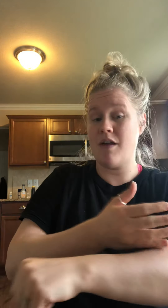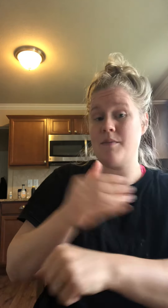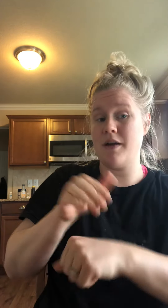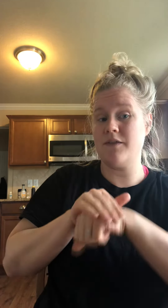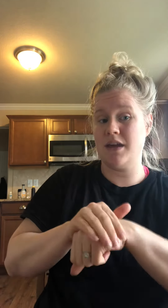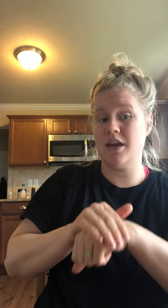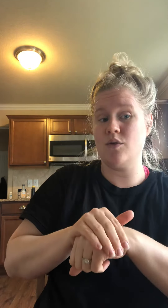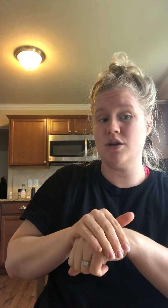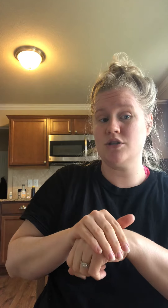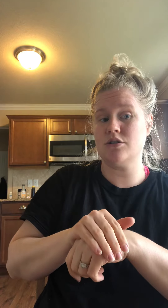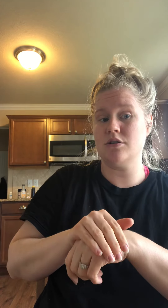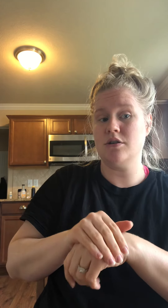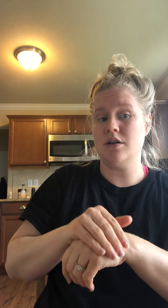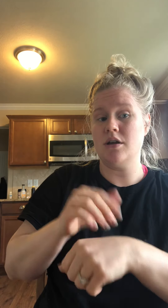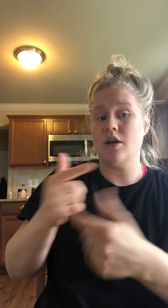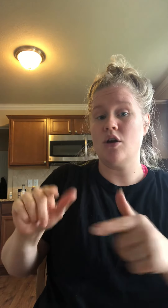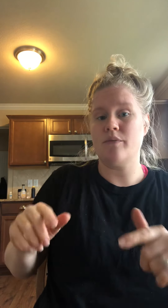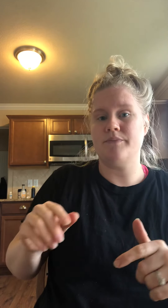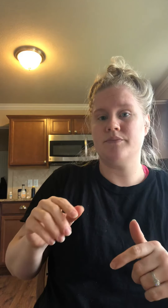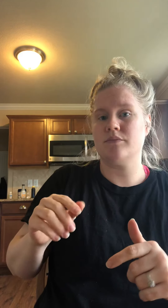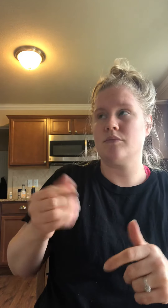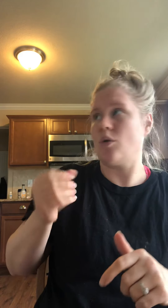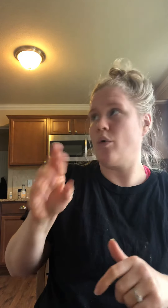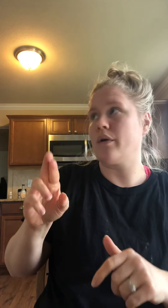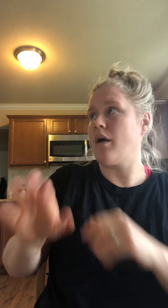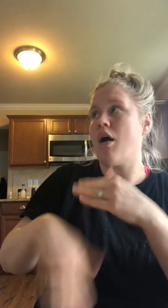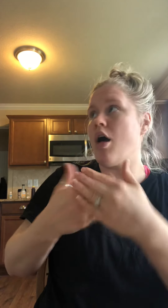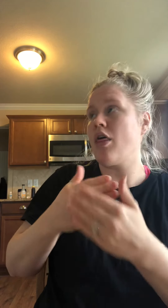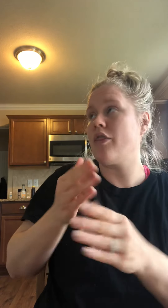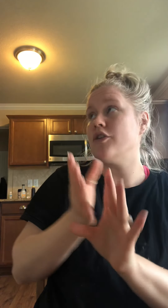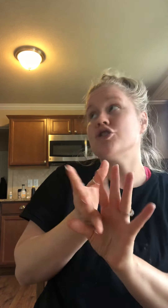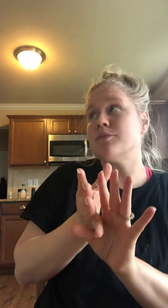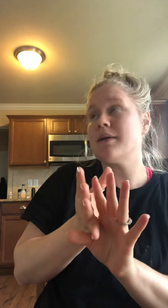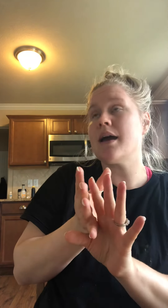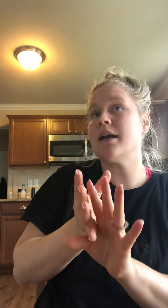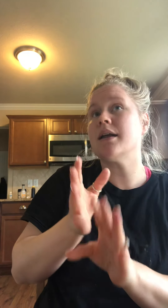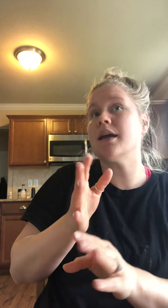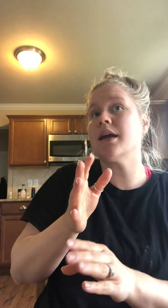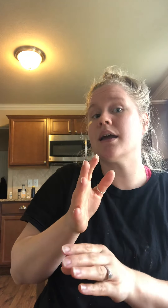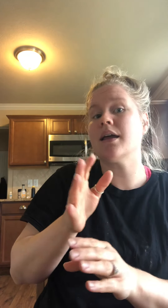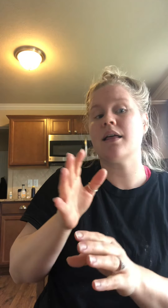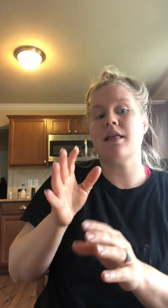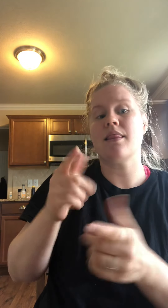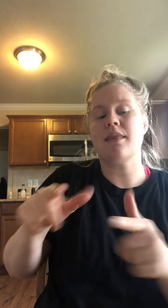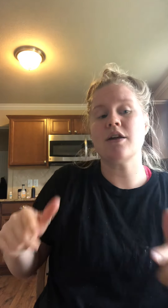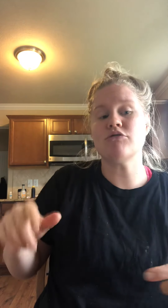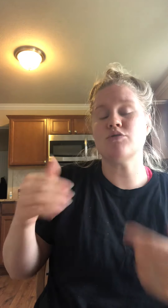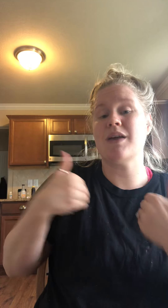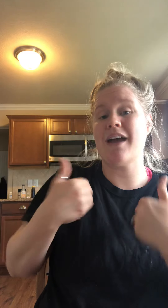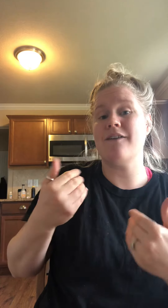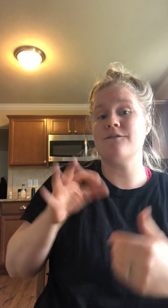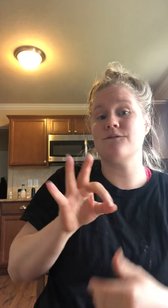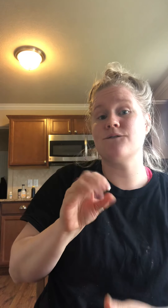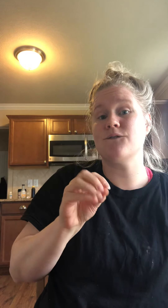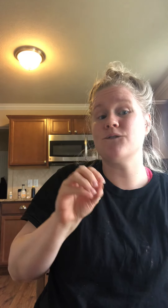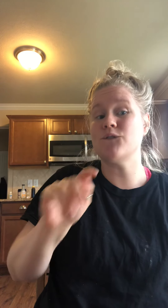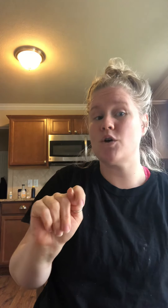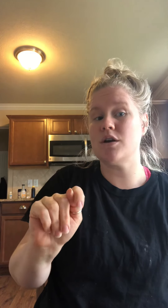all these Germanic languages, we had the foot, we had this word foot, and then it turned into